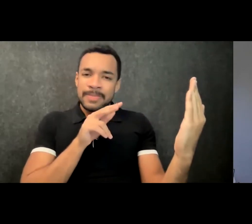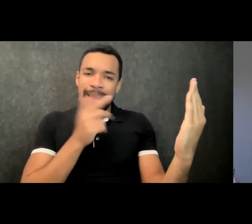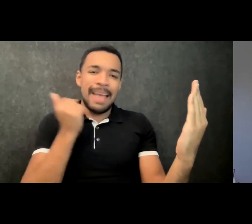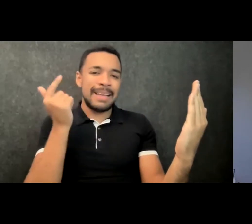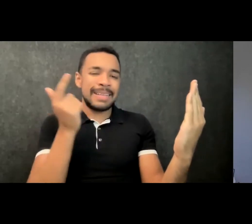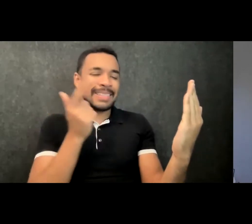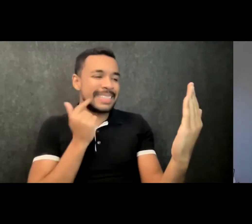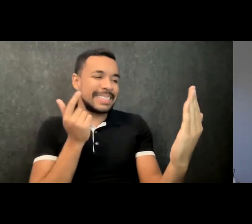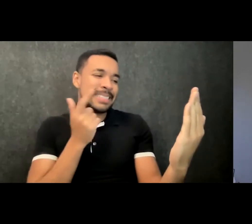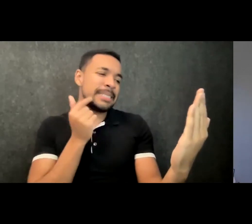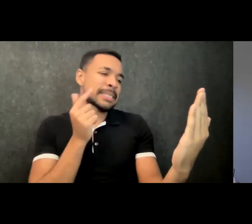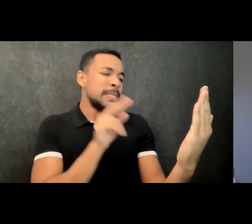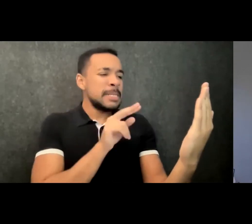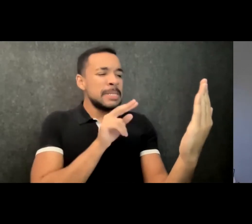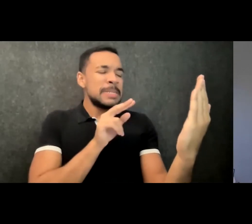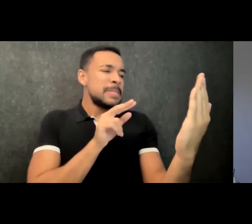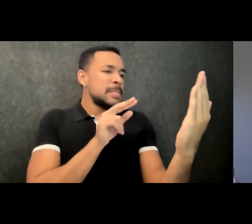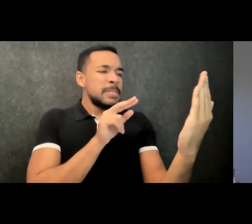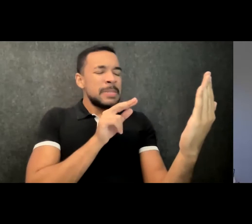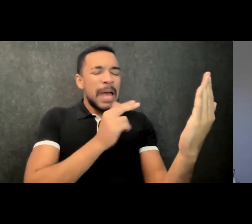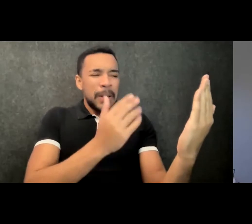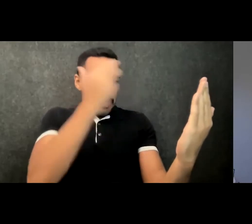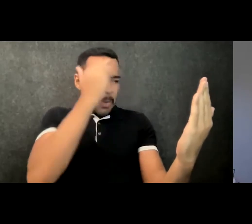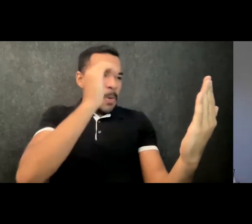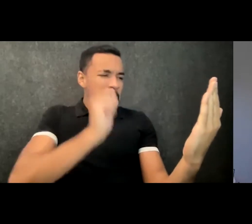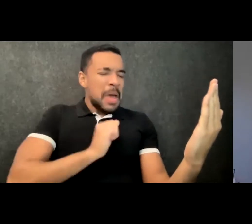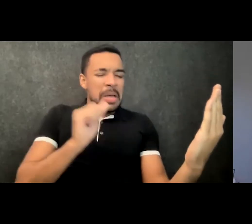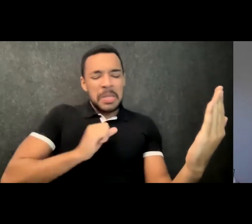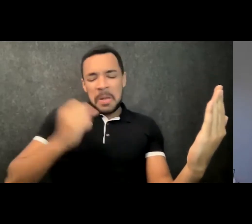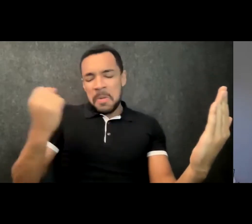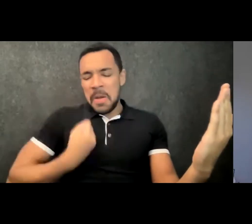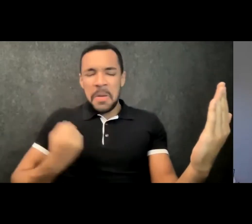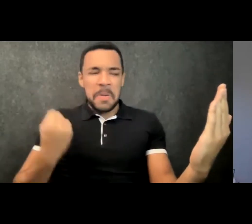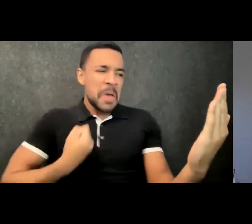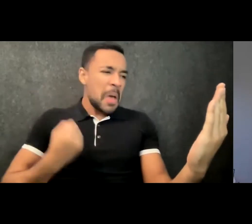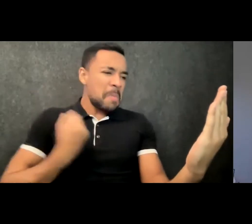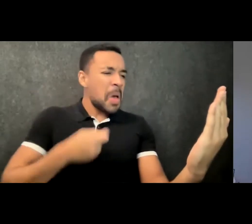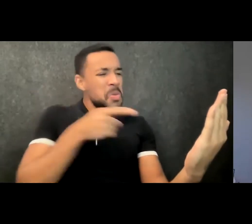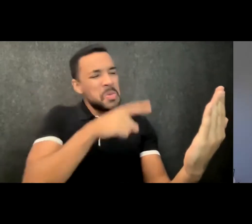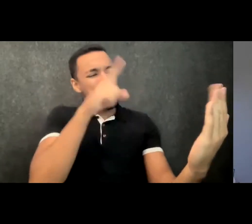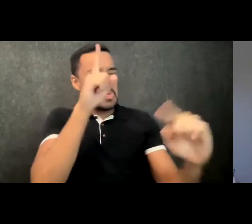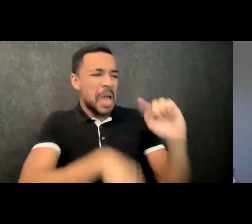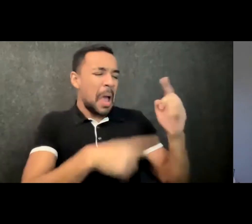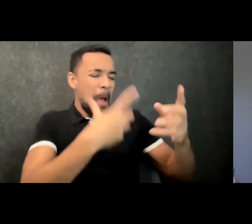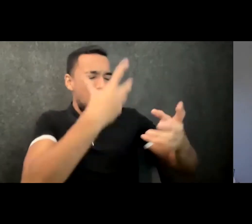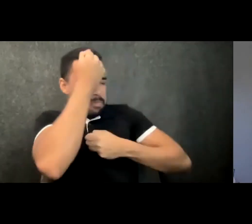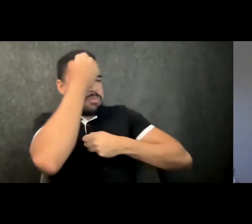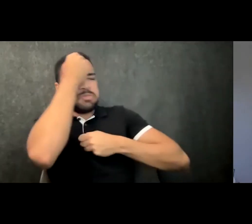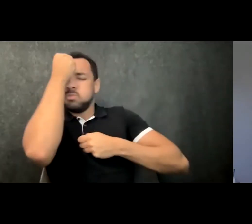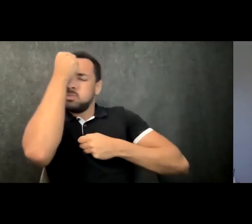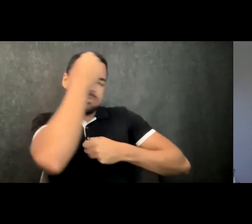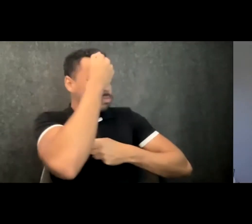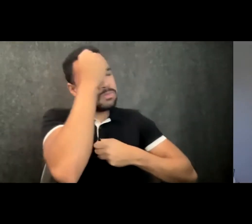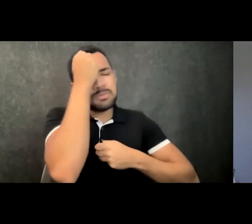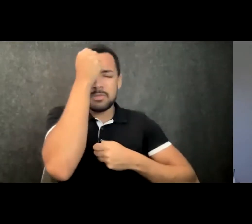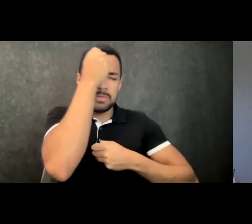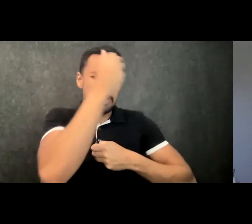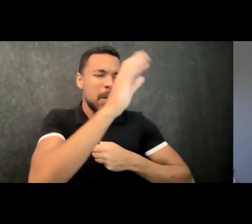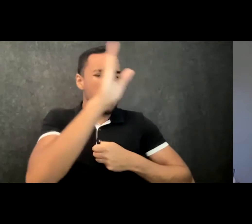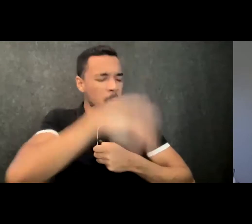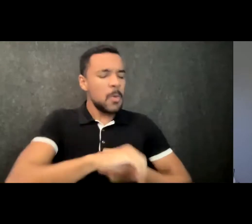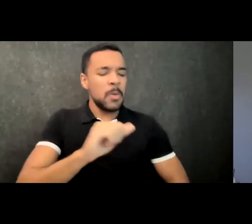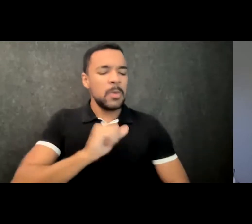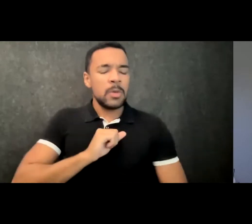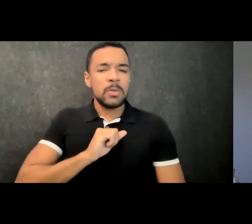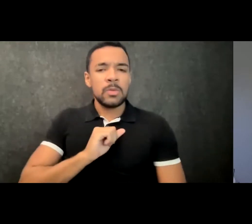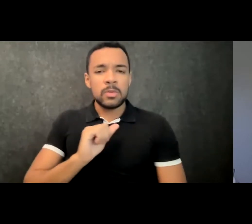says, I know who I be, sucker, spirit joy plucker. You can't play me, for I know who I be.